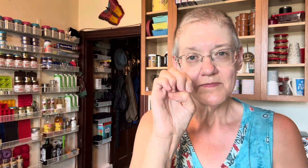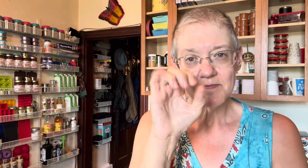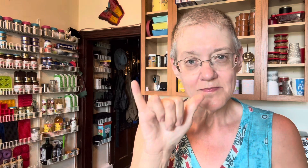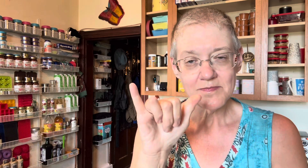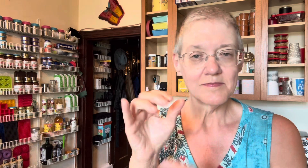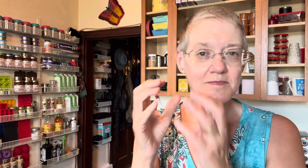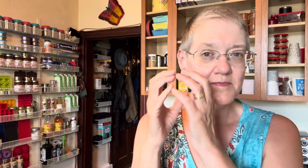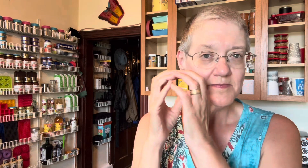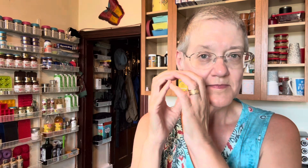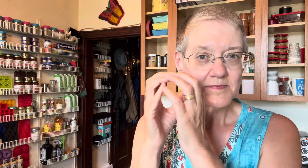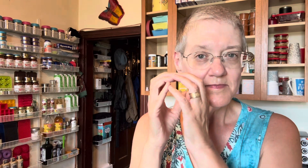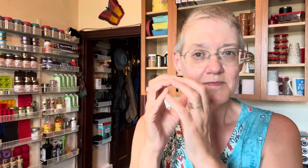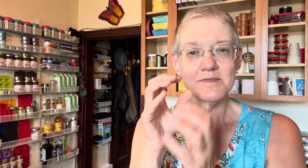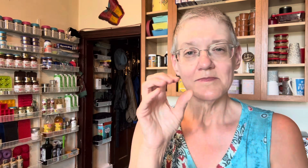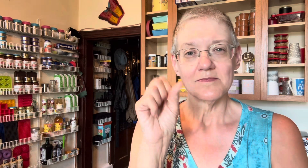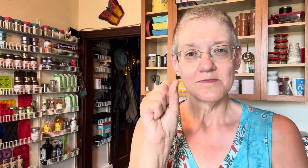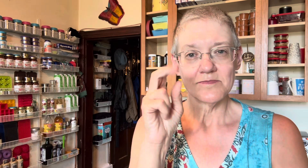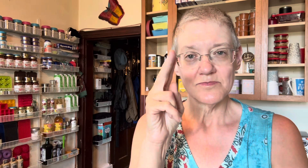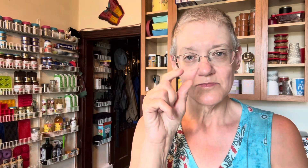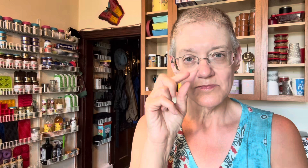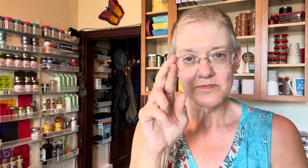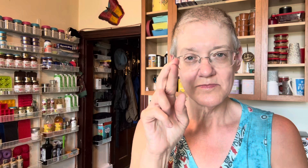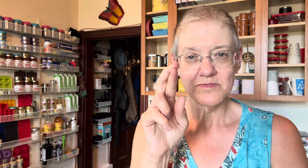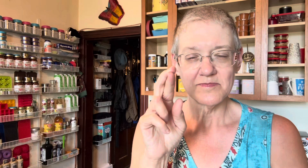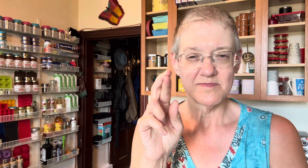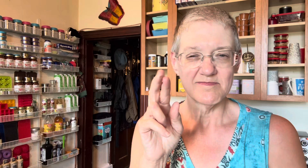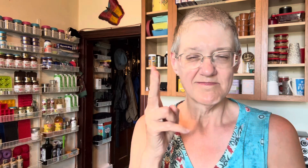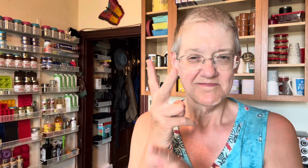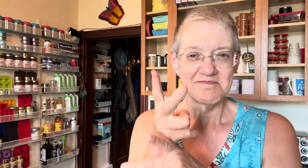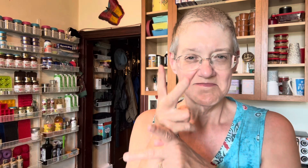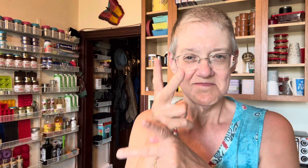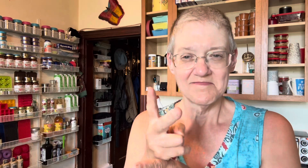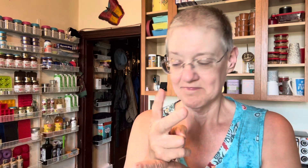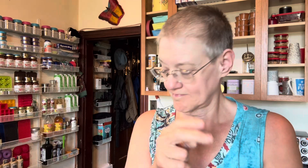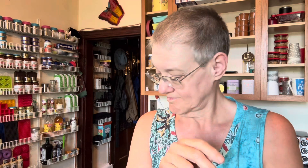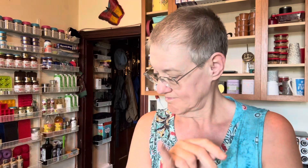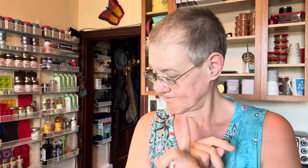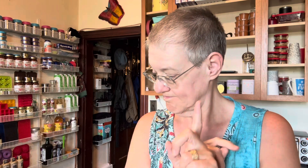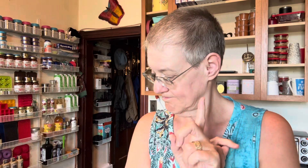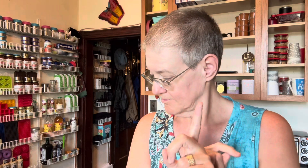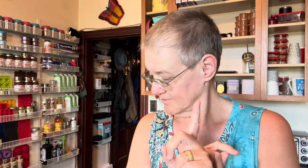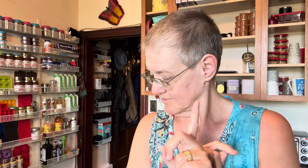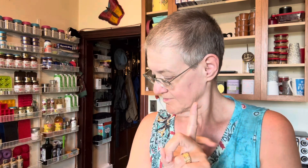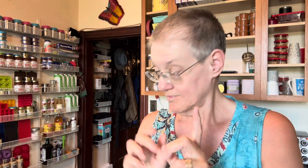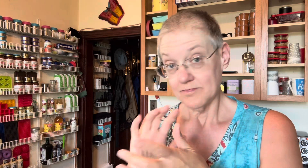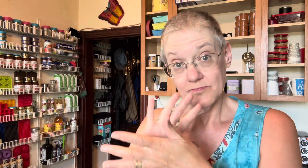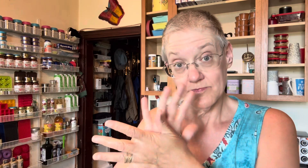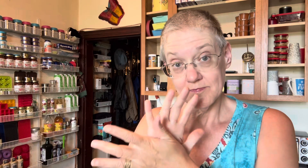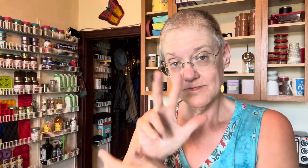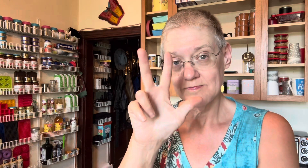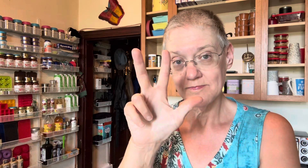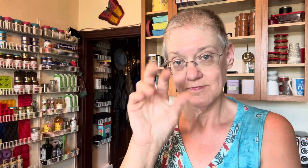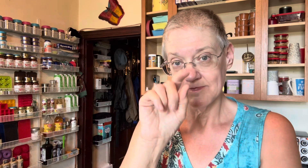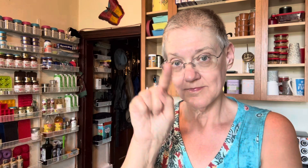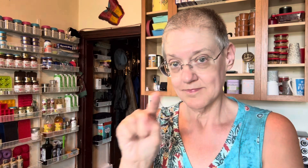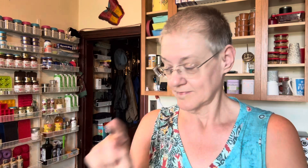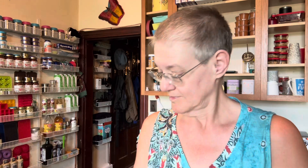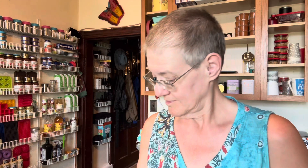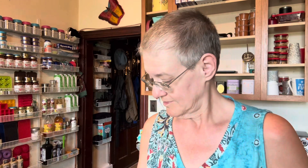for honey, coconut nectar, so be careful. The cheese is